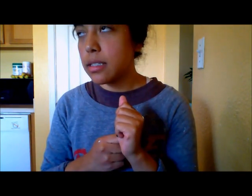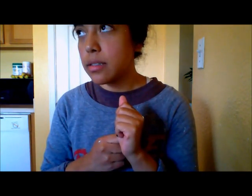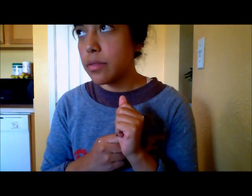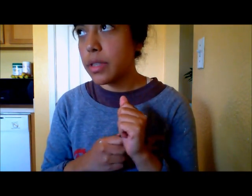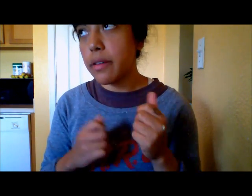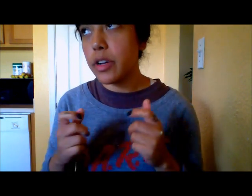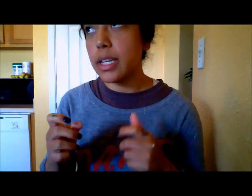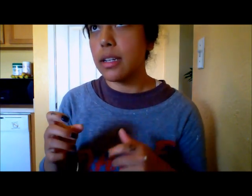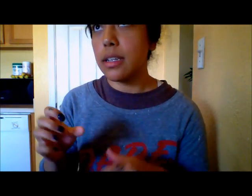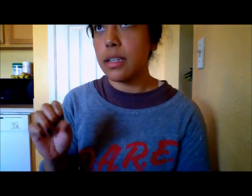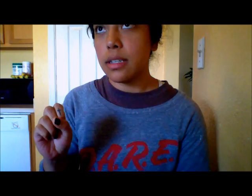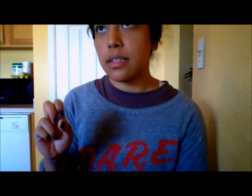every